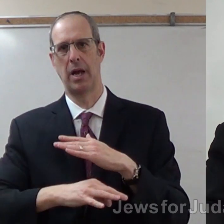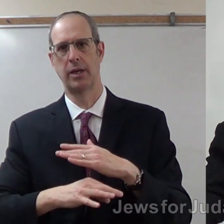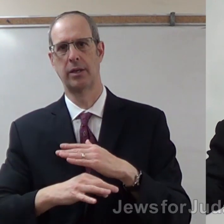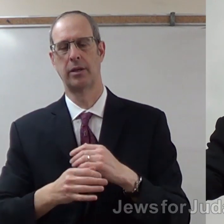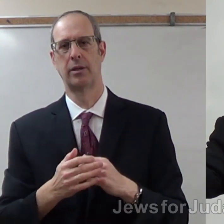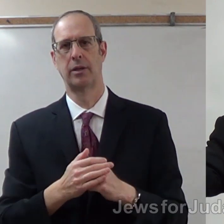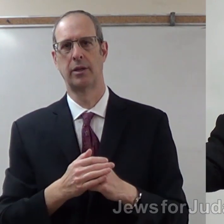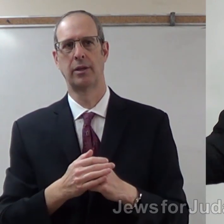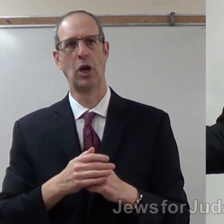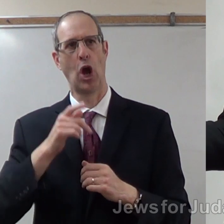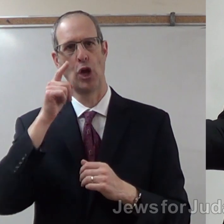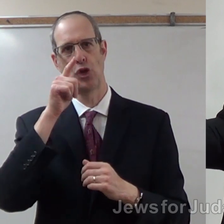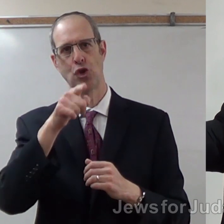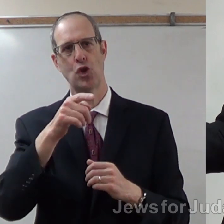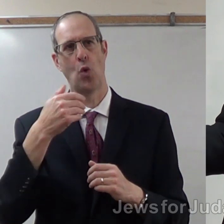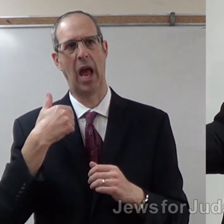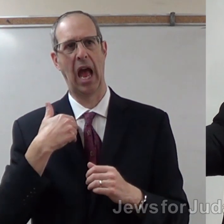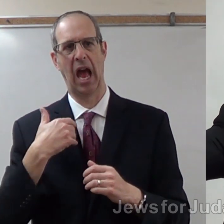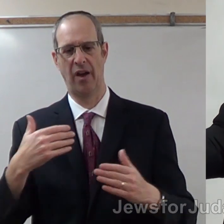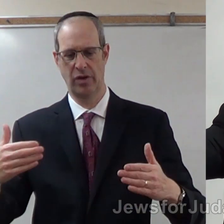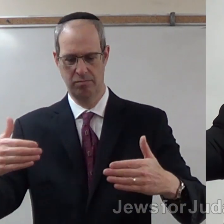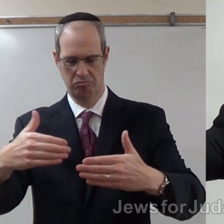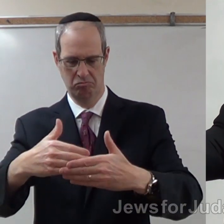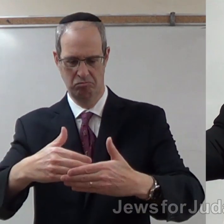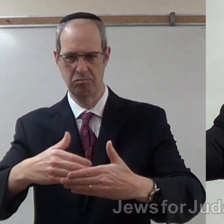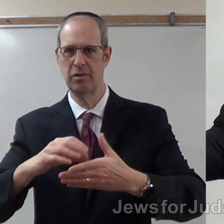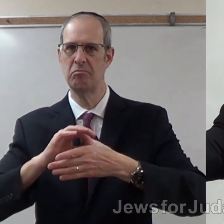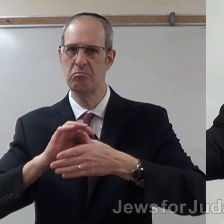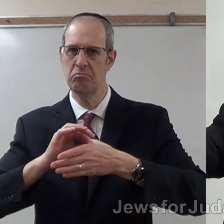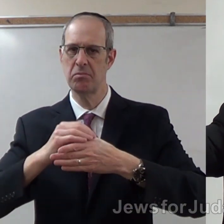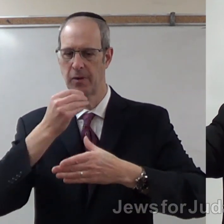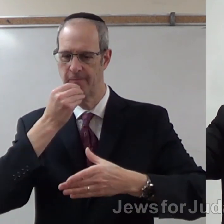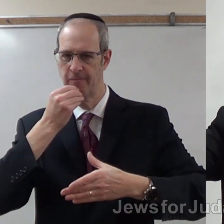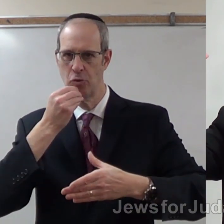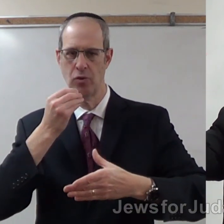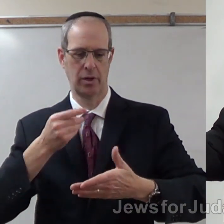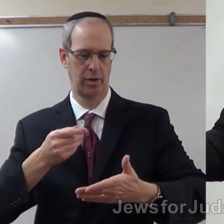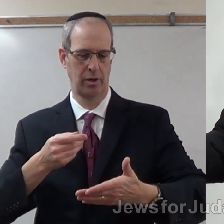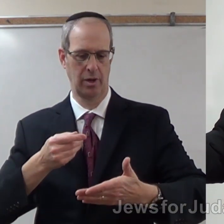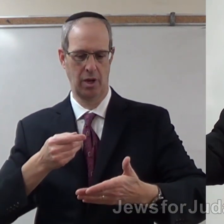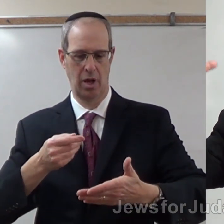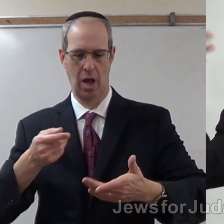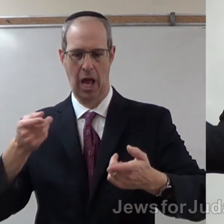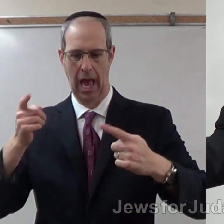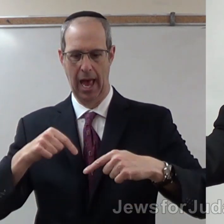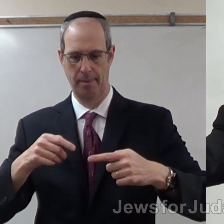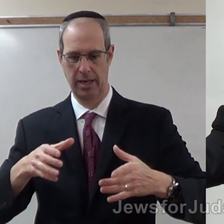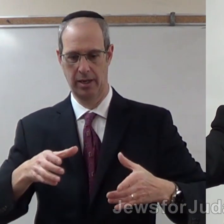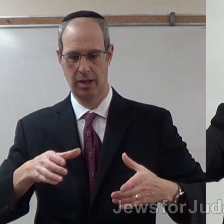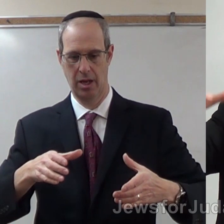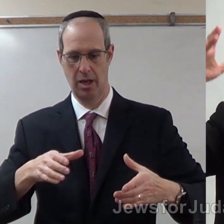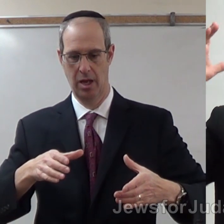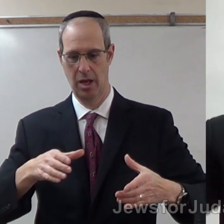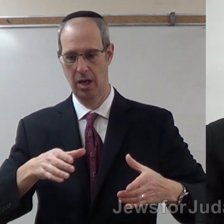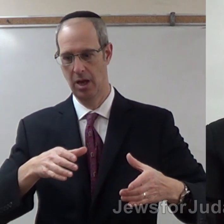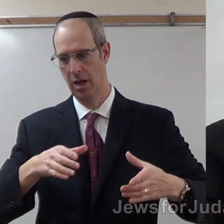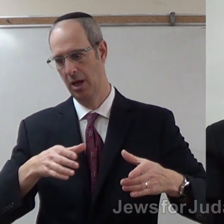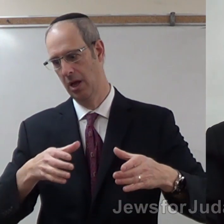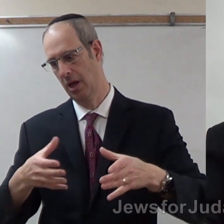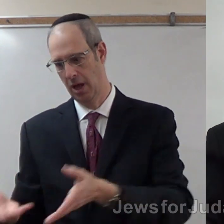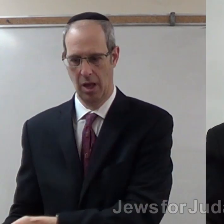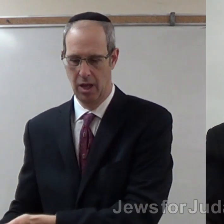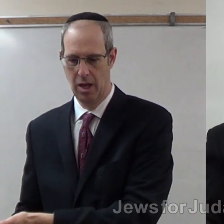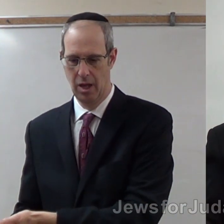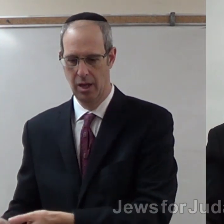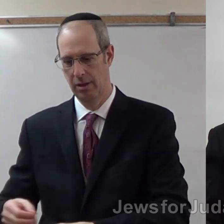and you have the big pot of cholent. And all of a sudden, it slips out of your hands and it drops all over